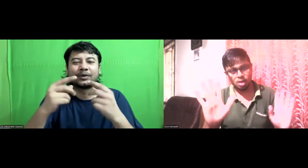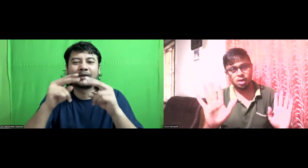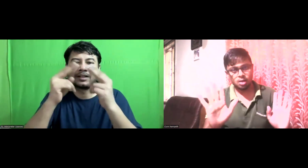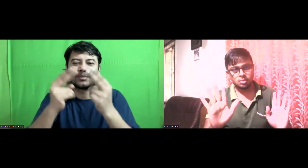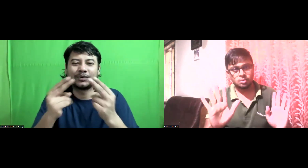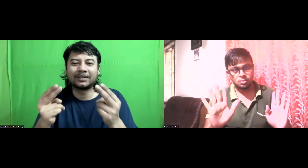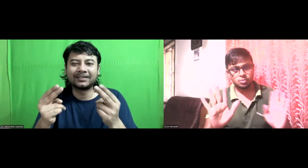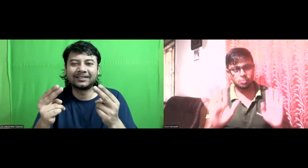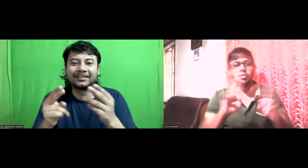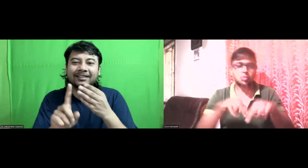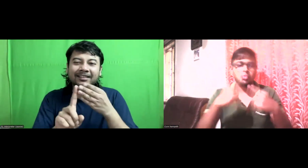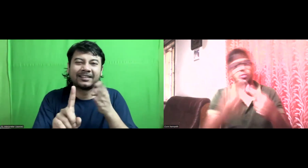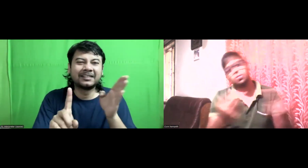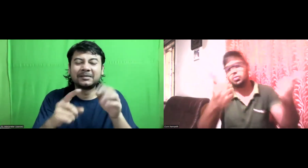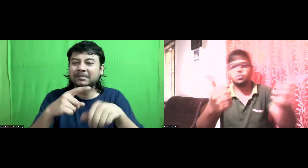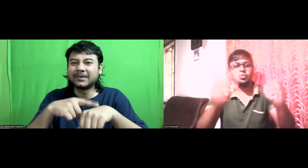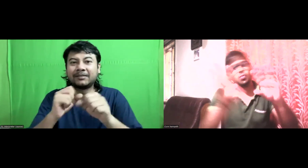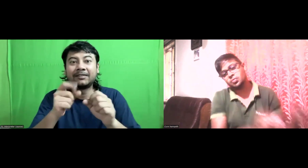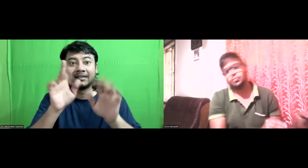are there.